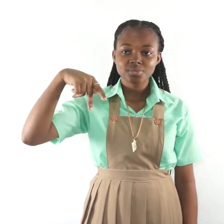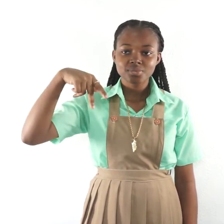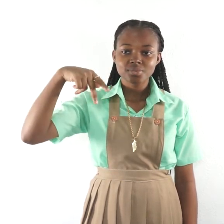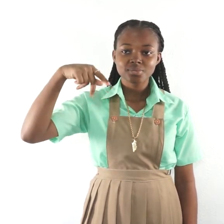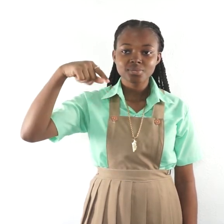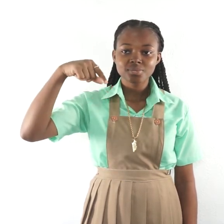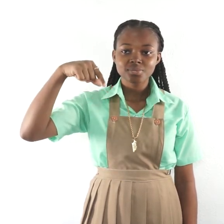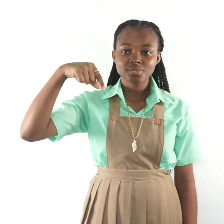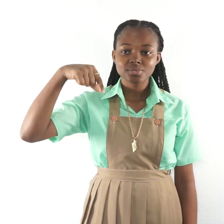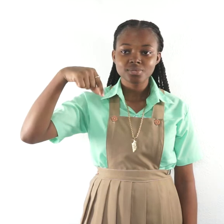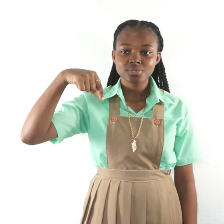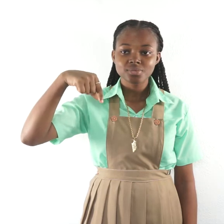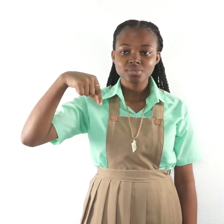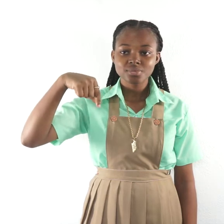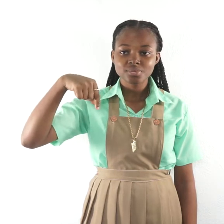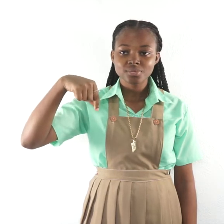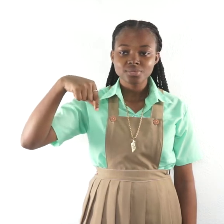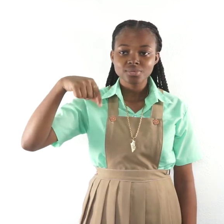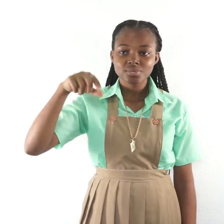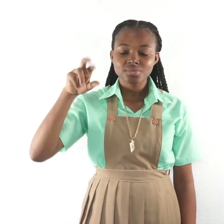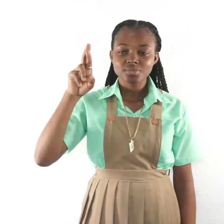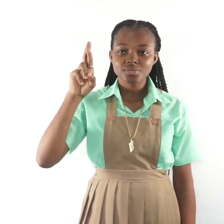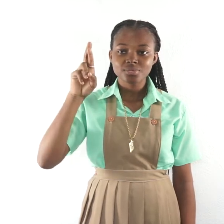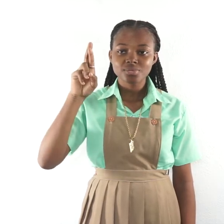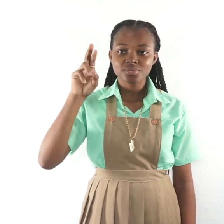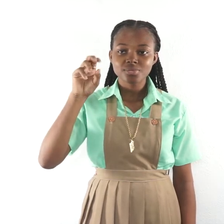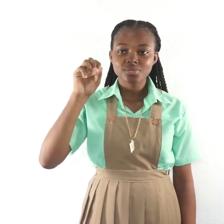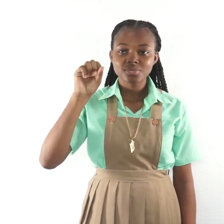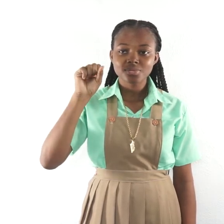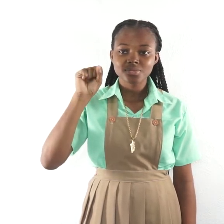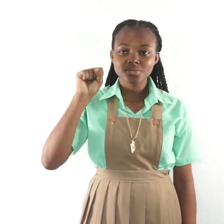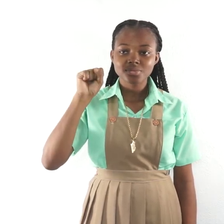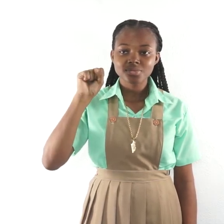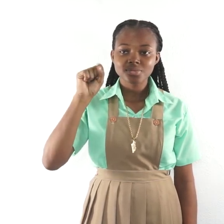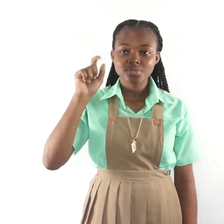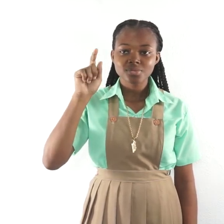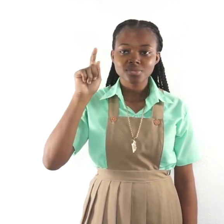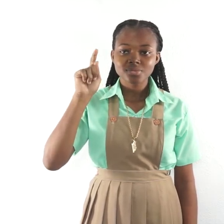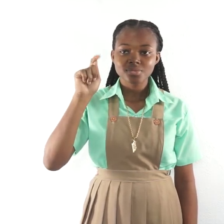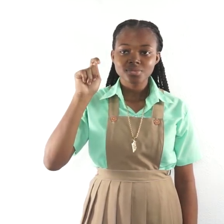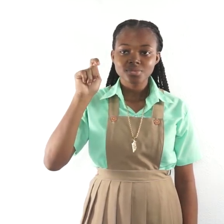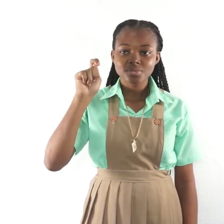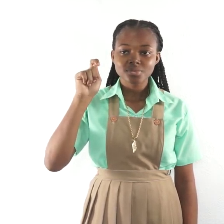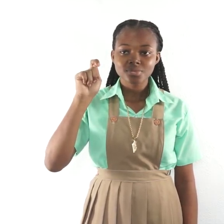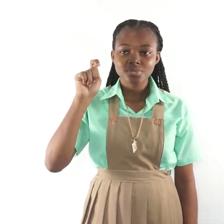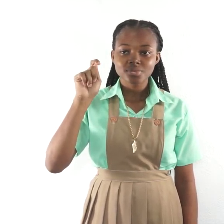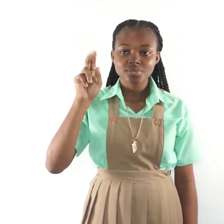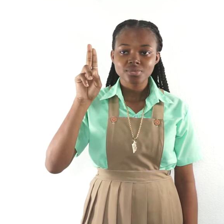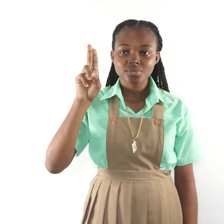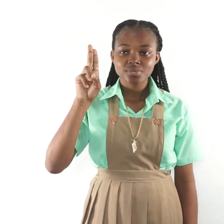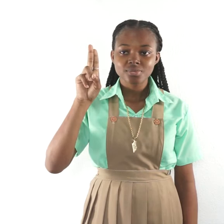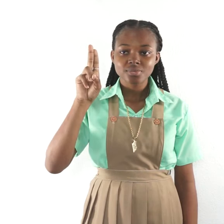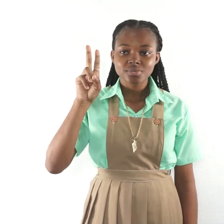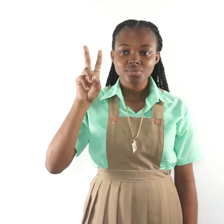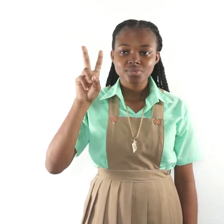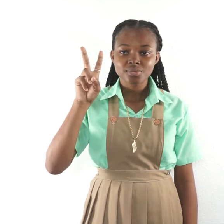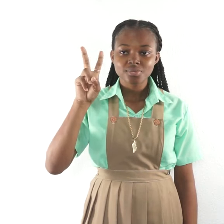P Q, R, S, T, U, V